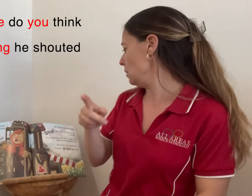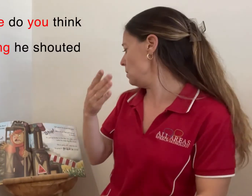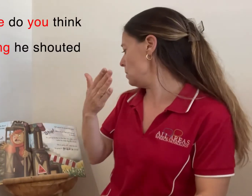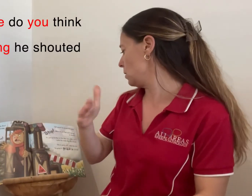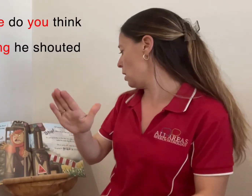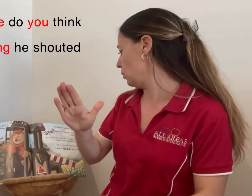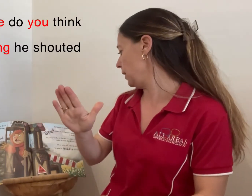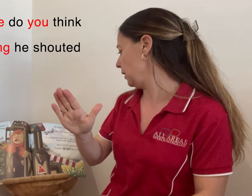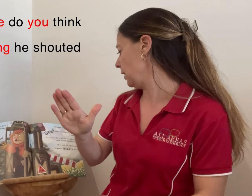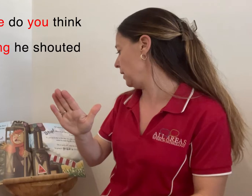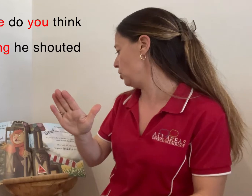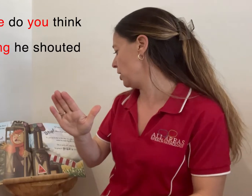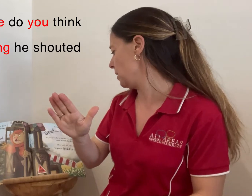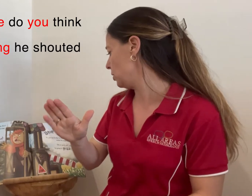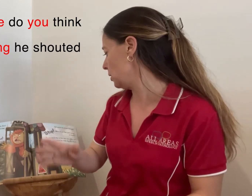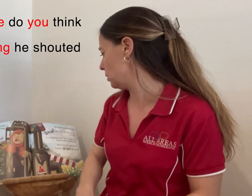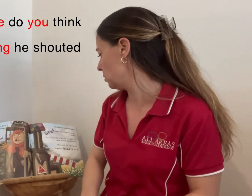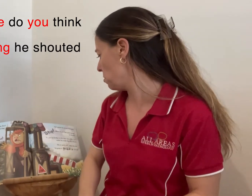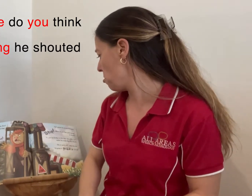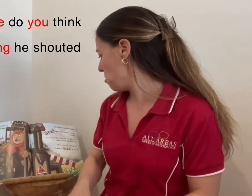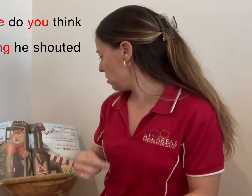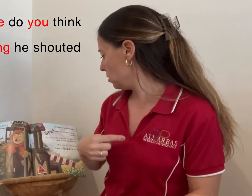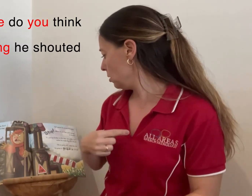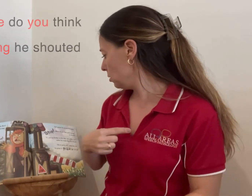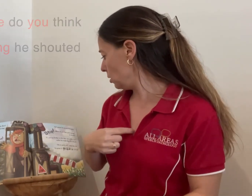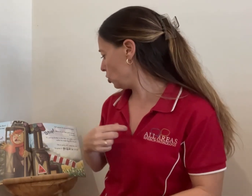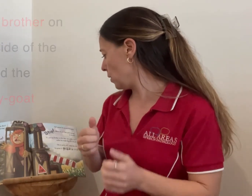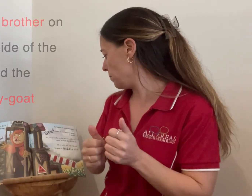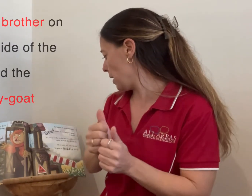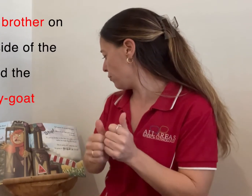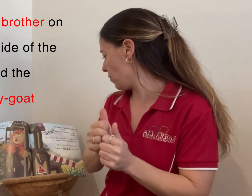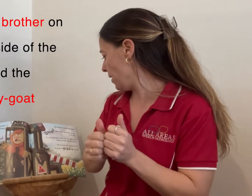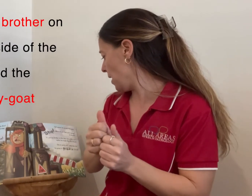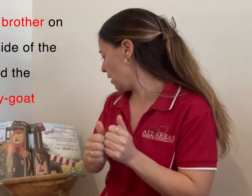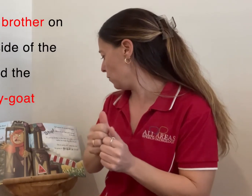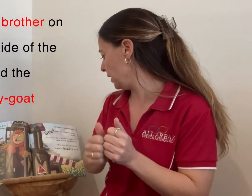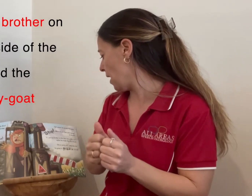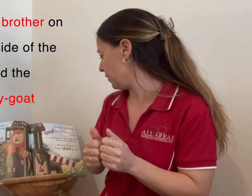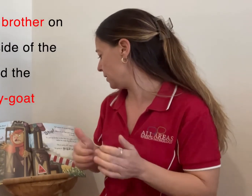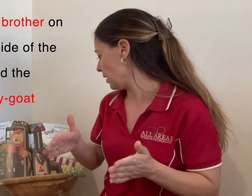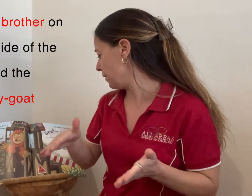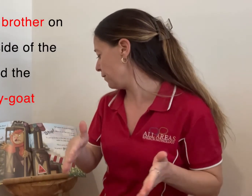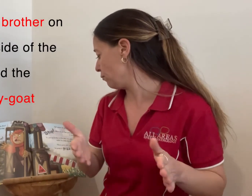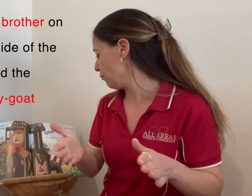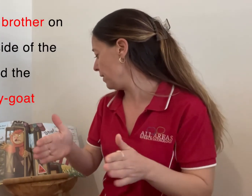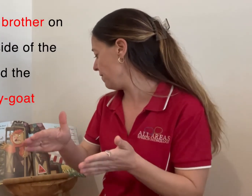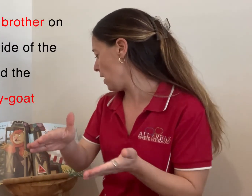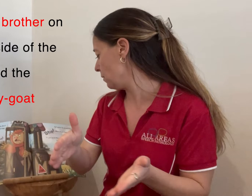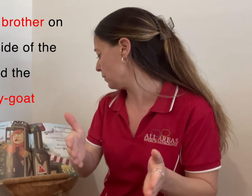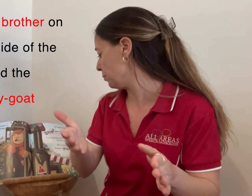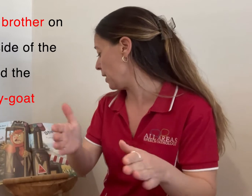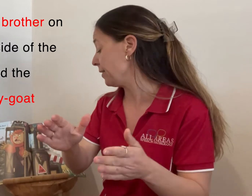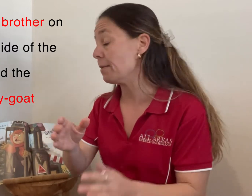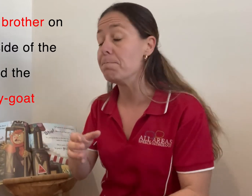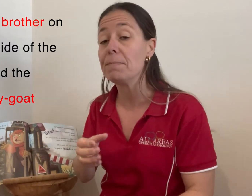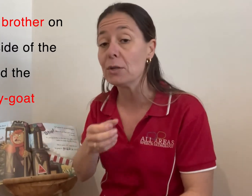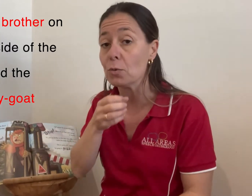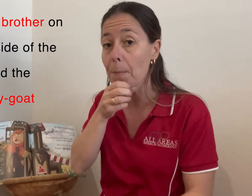you're going? He shouted. To join my brother on the other side of the river, replied the middle